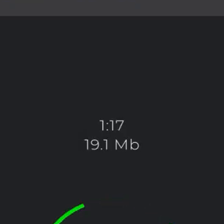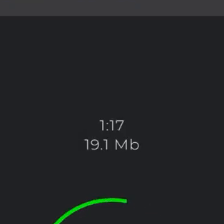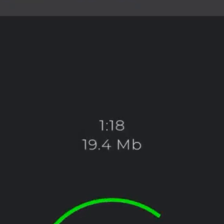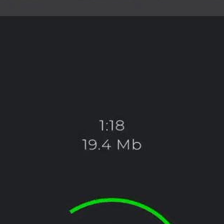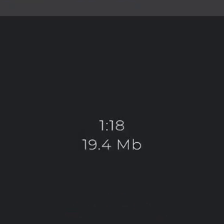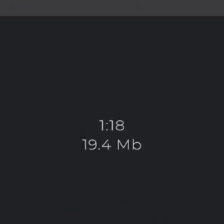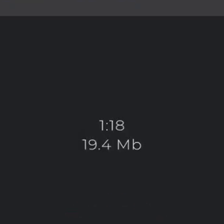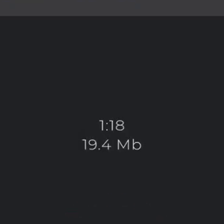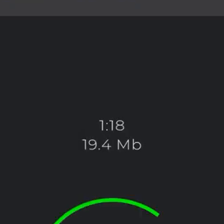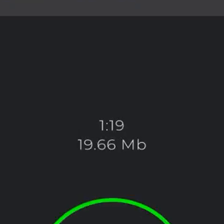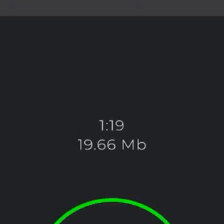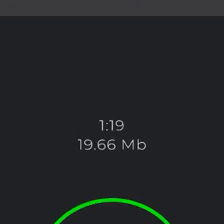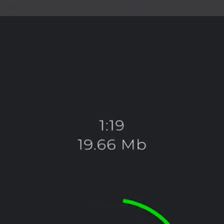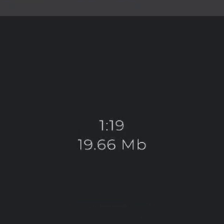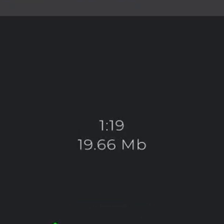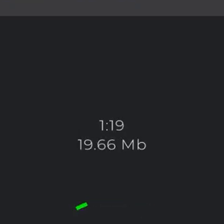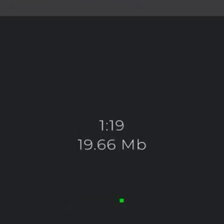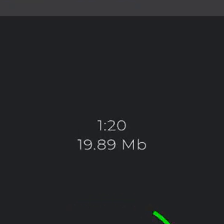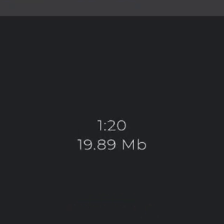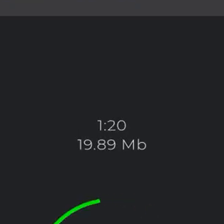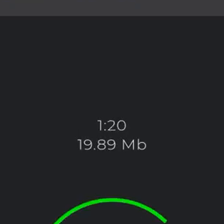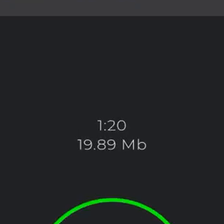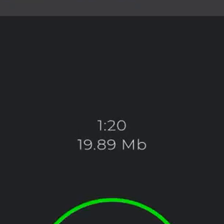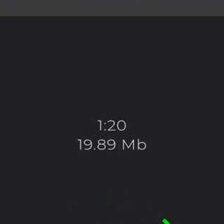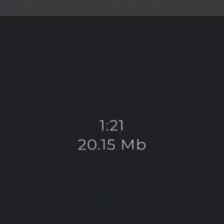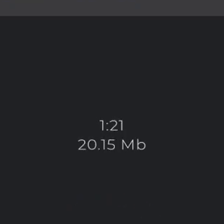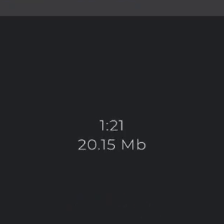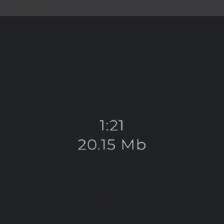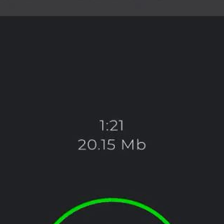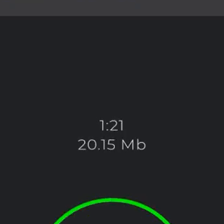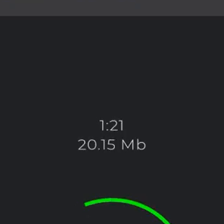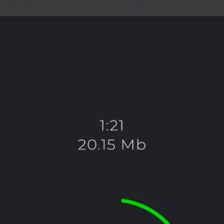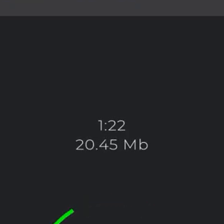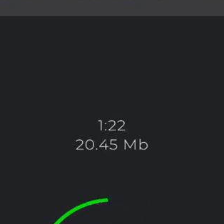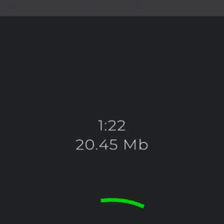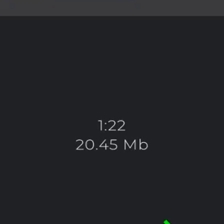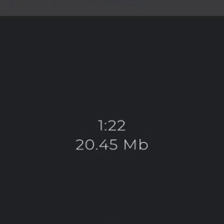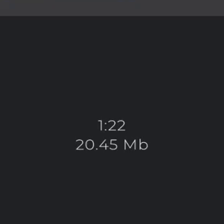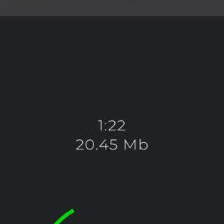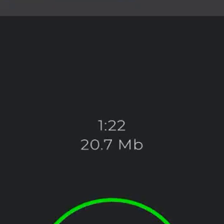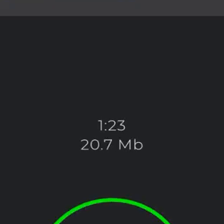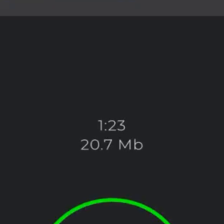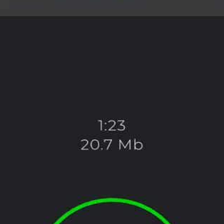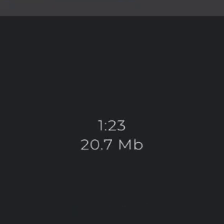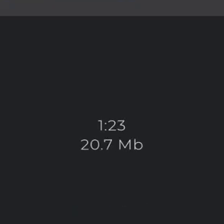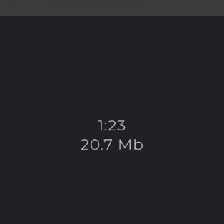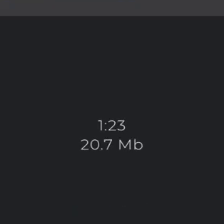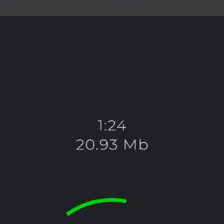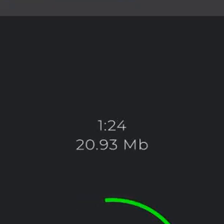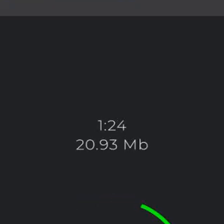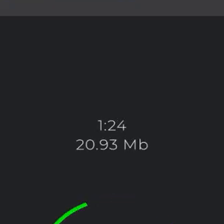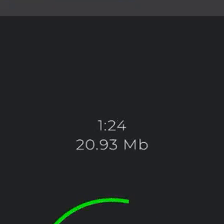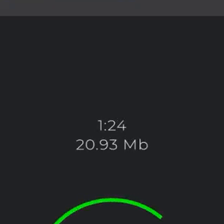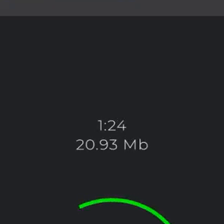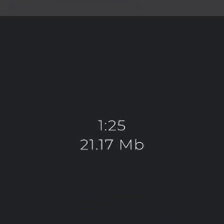Some of it, I believe, is a sentence worth of information that goes beyond